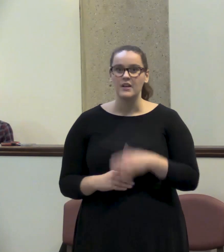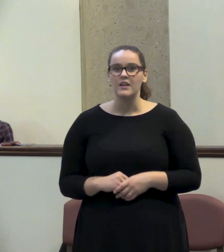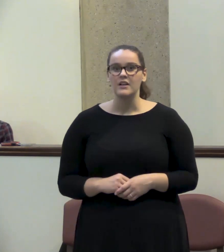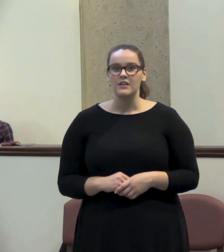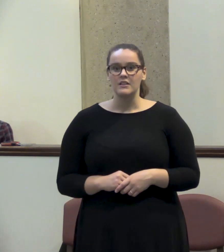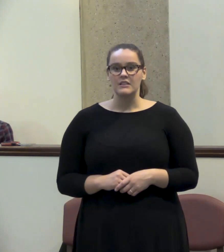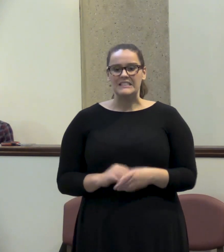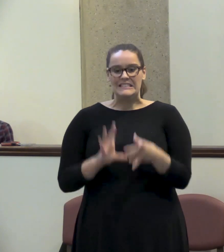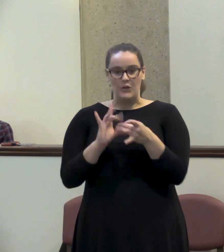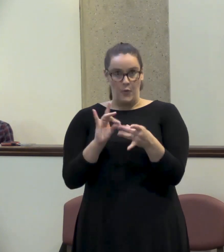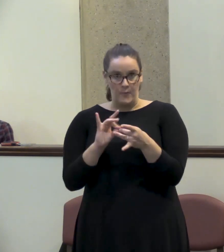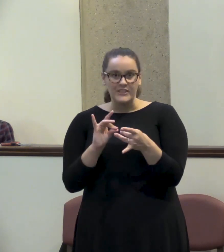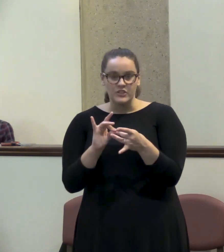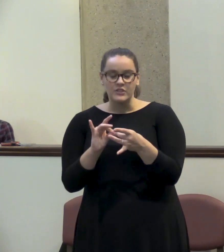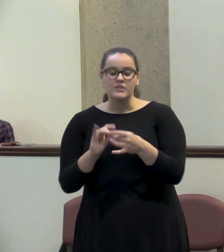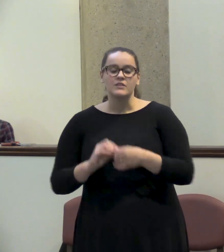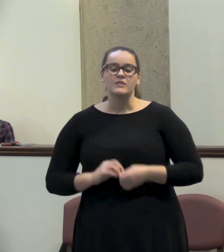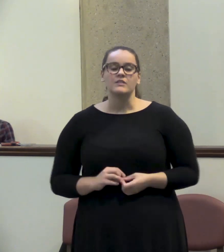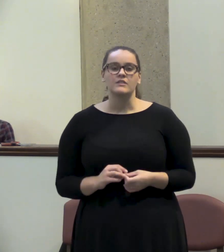It was mentioned that,